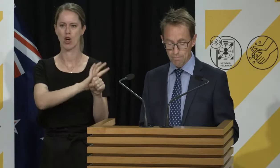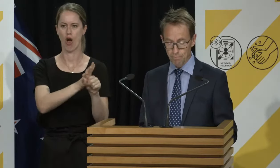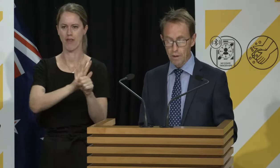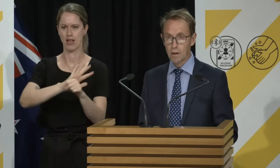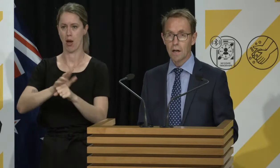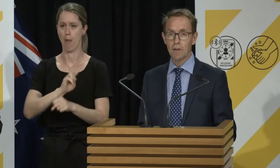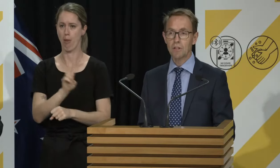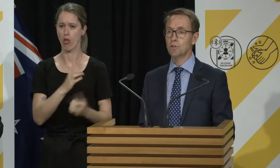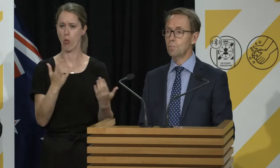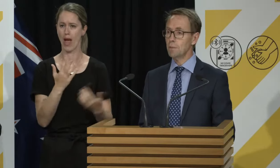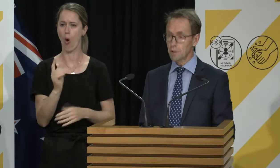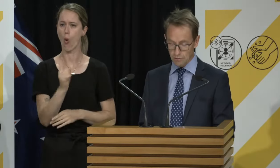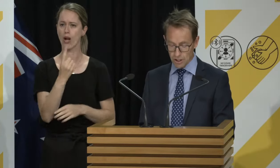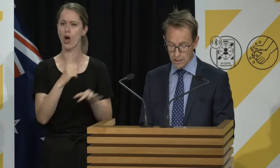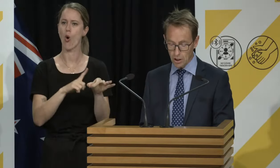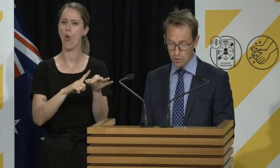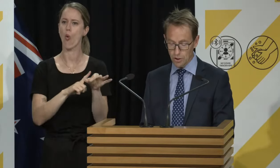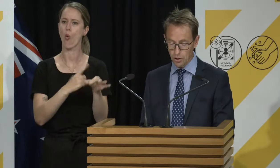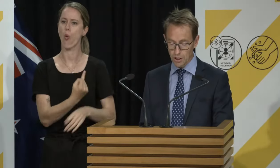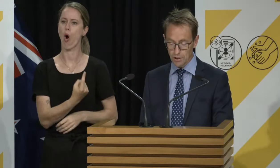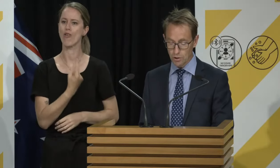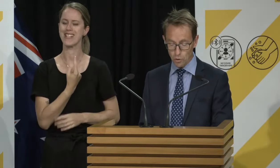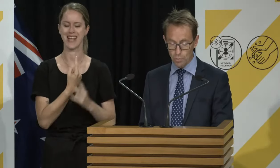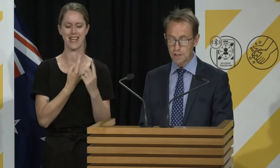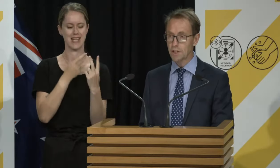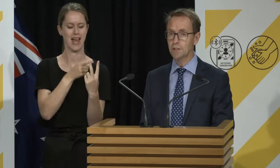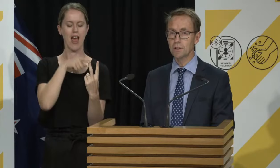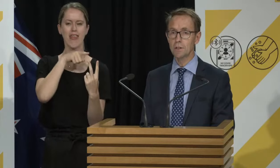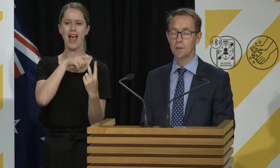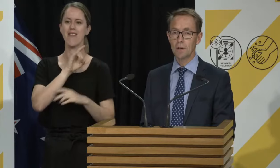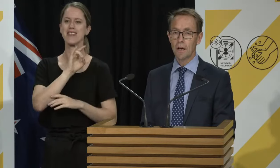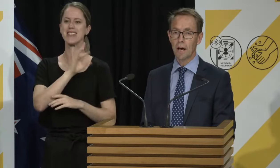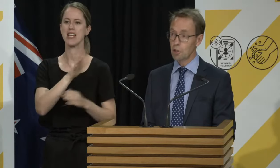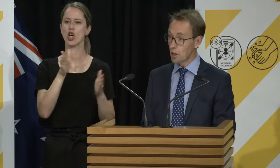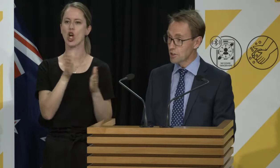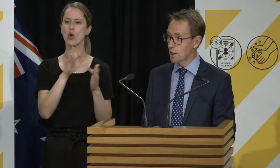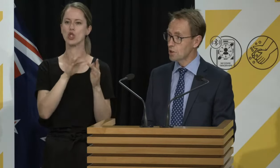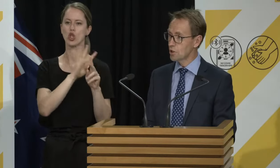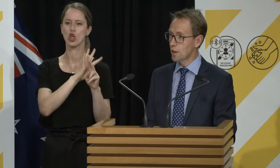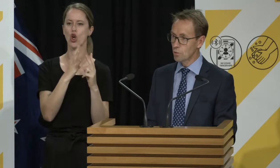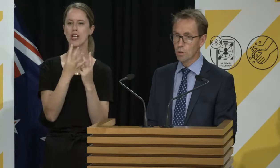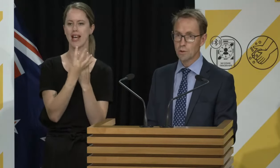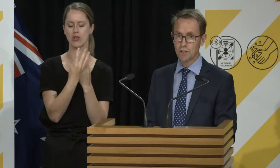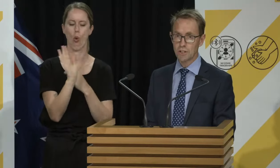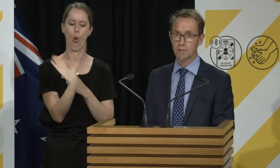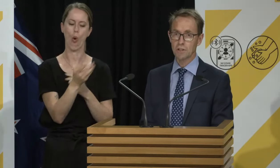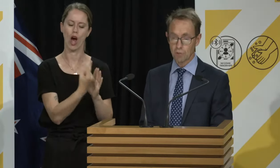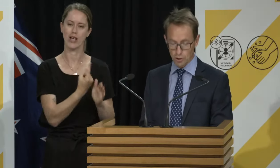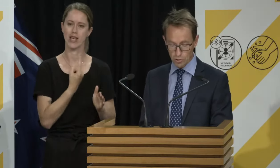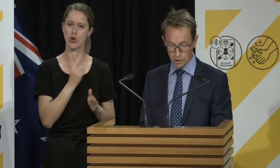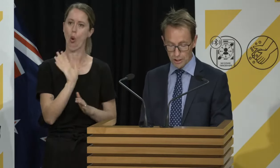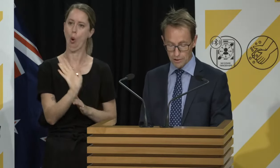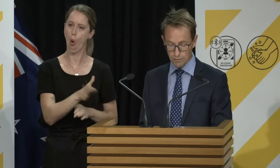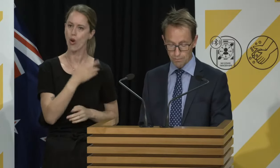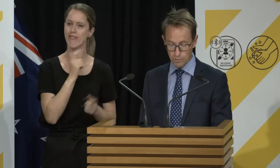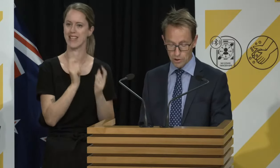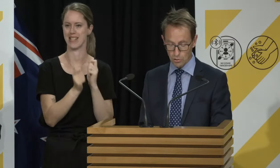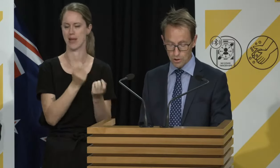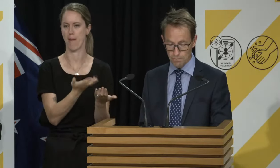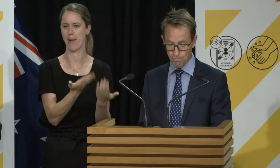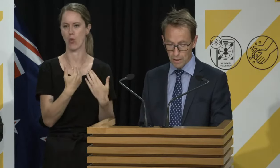facility. These 2 people have 10 close contacts, have all been tested, are in isolation, and all those tests have returned